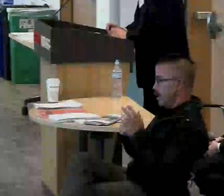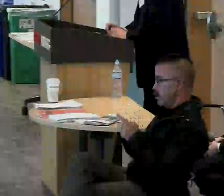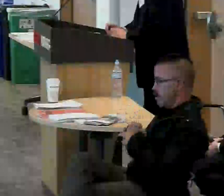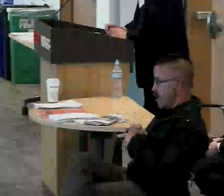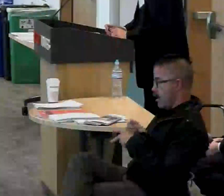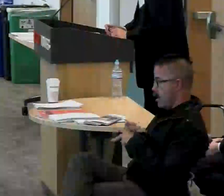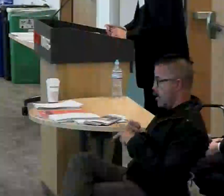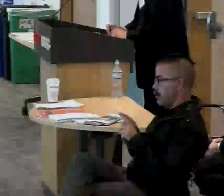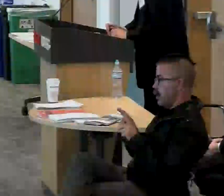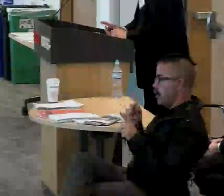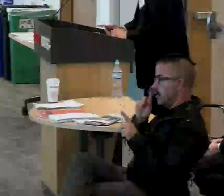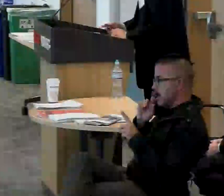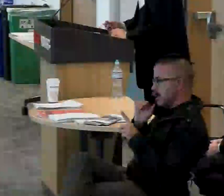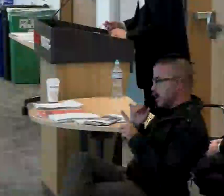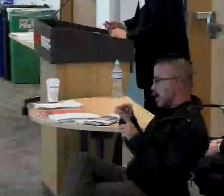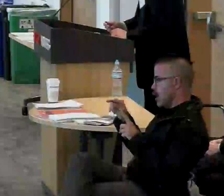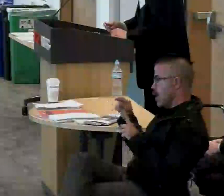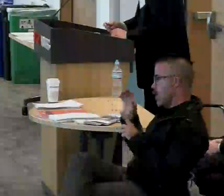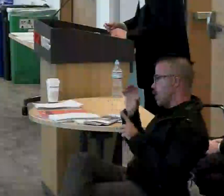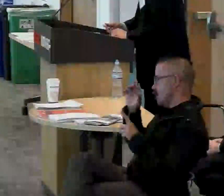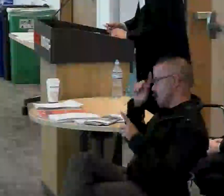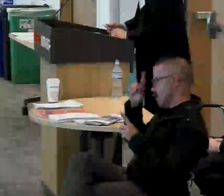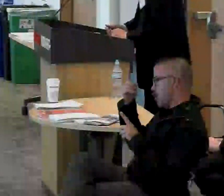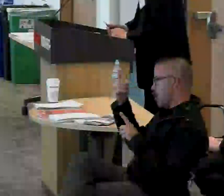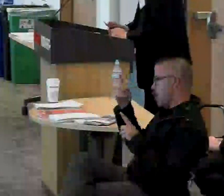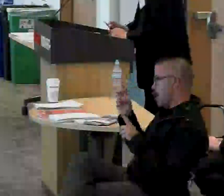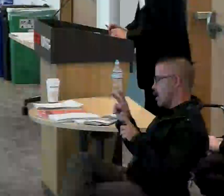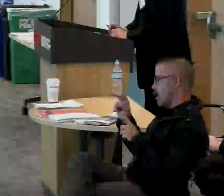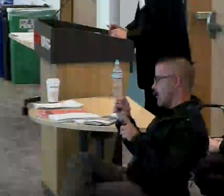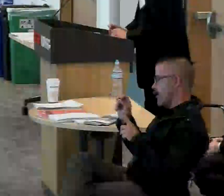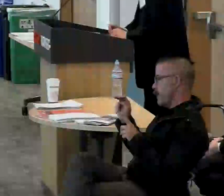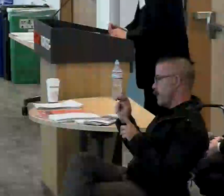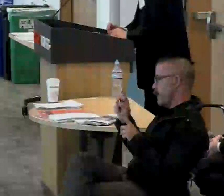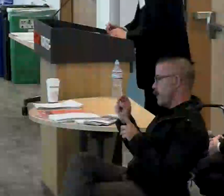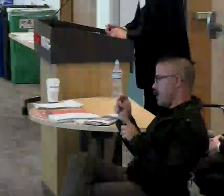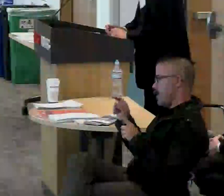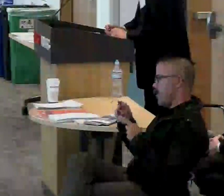like they're really looking for one vendor to offer the product.